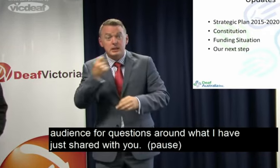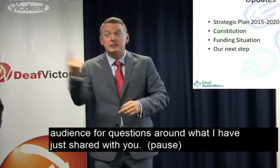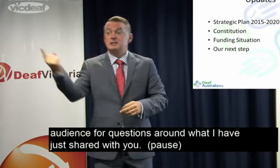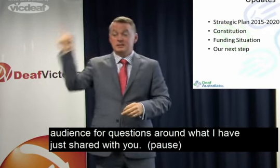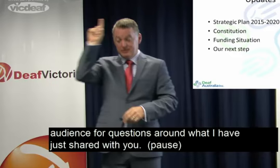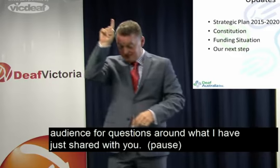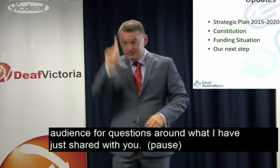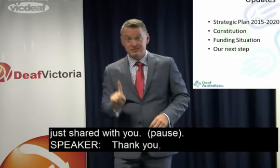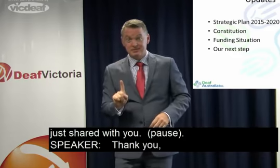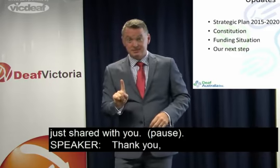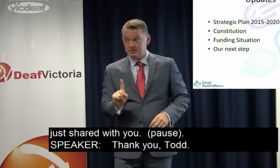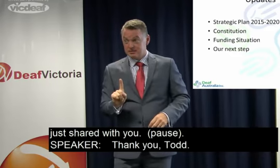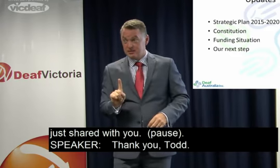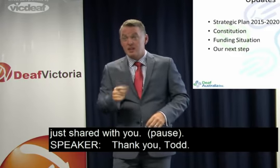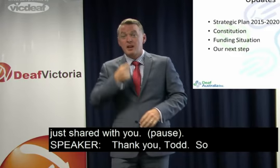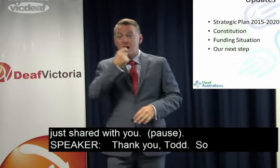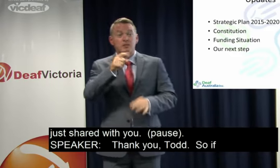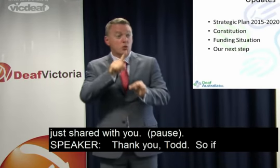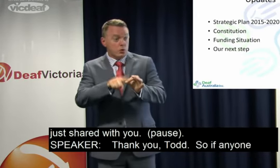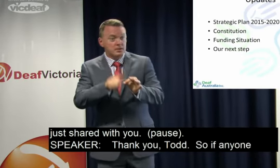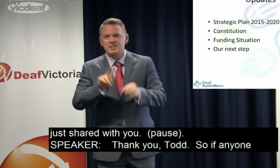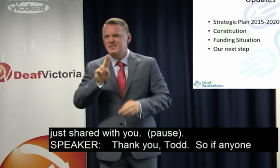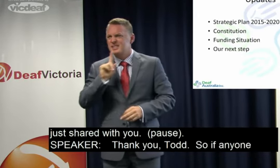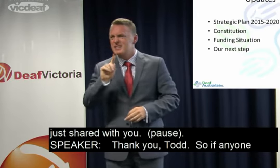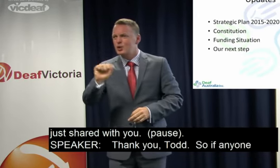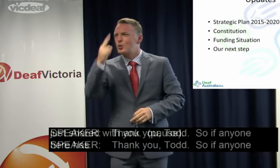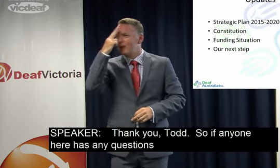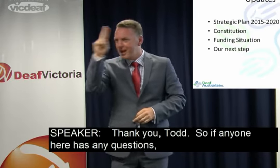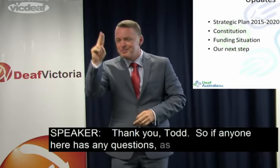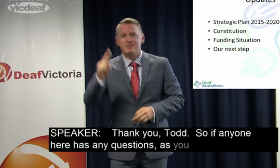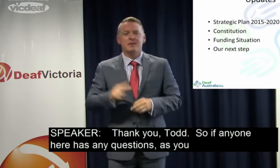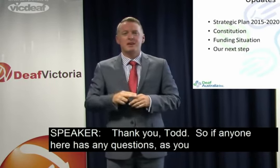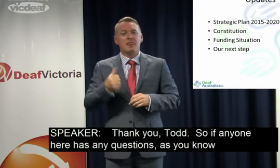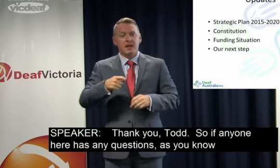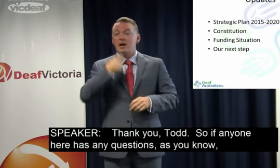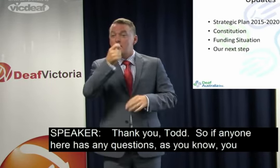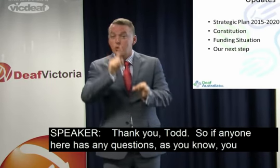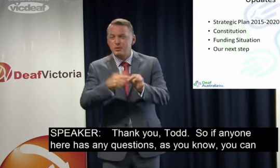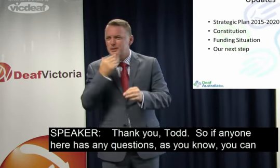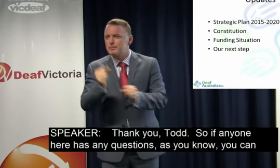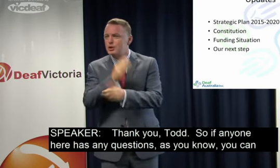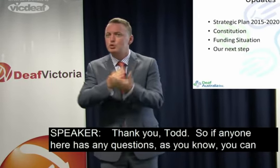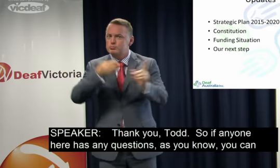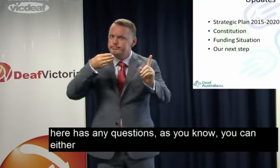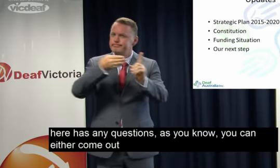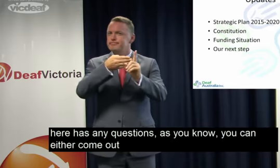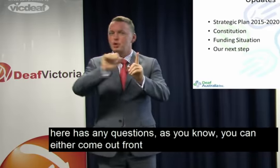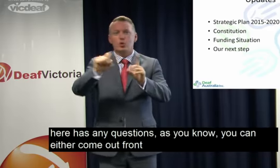So if anyone here has any questions, as you know, you need to come out front. Please let us know who you are and make sure